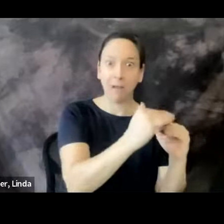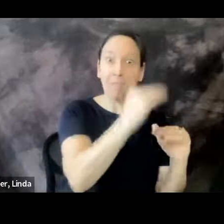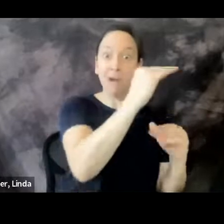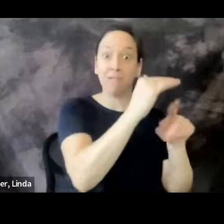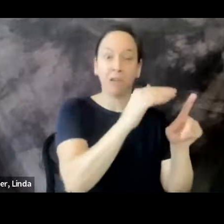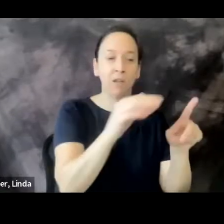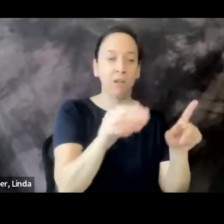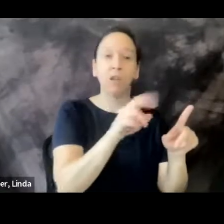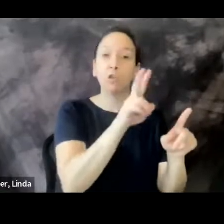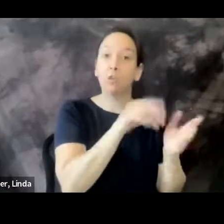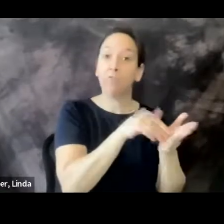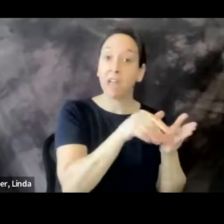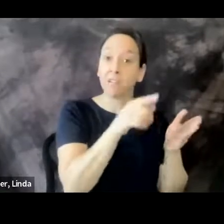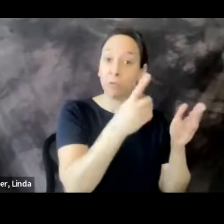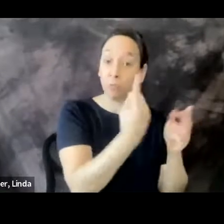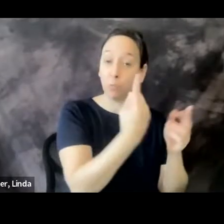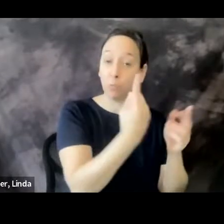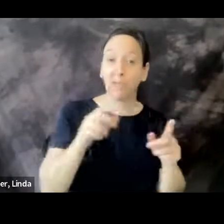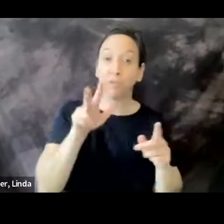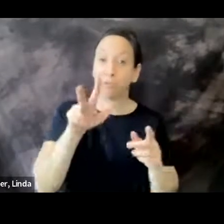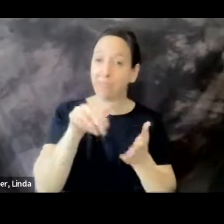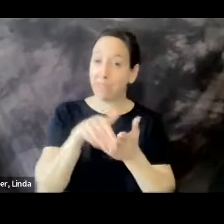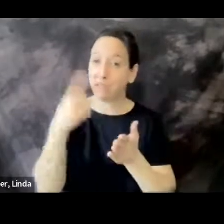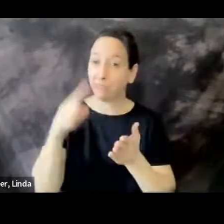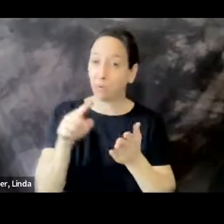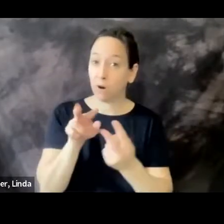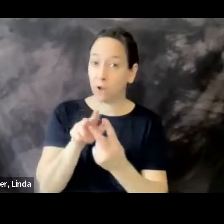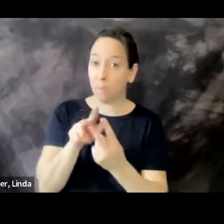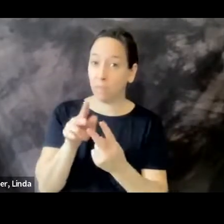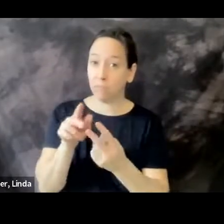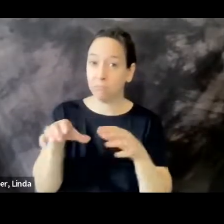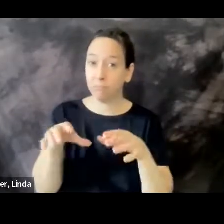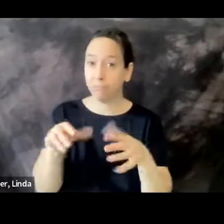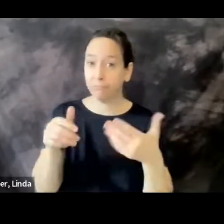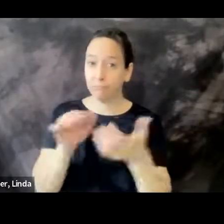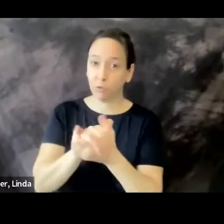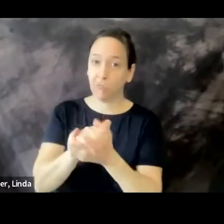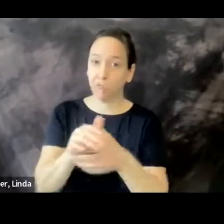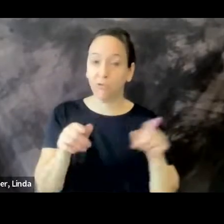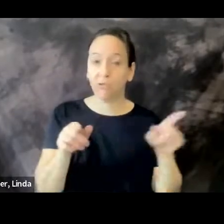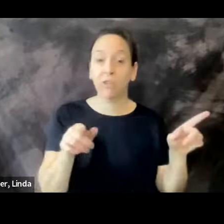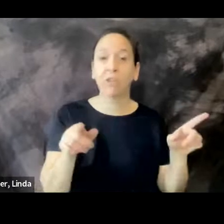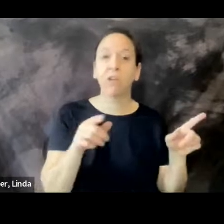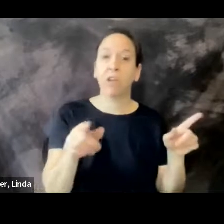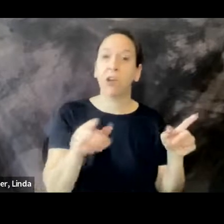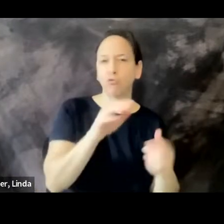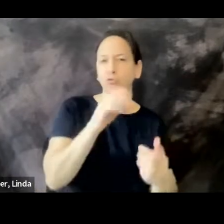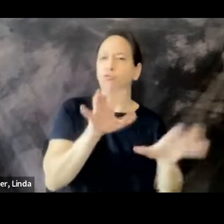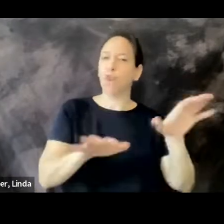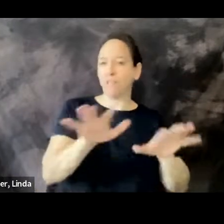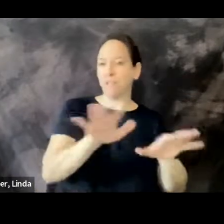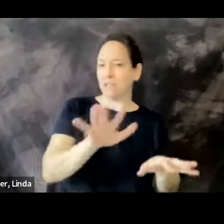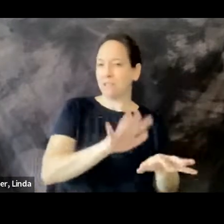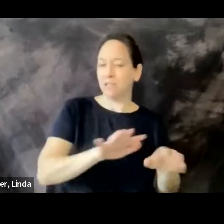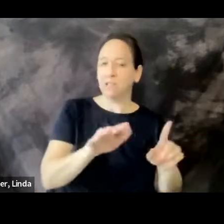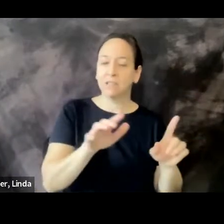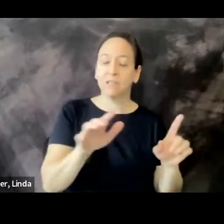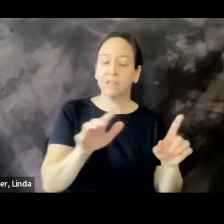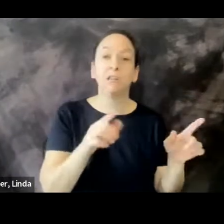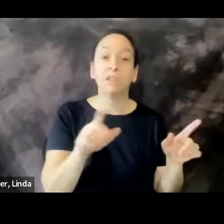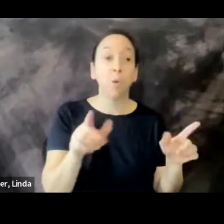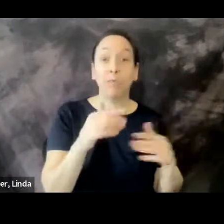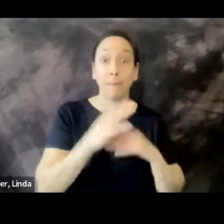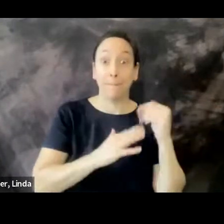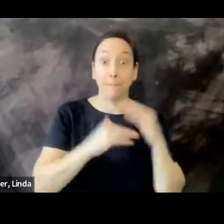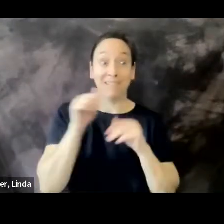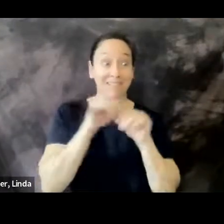person and $3,000 for a couple. Maybe that changed and someone else here knows the current numbers, but roughly. And what they did was they built a system